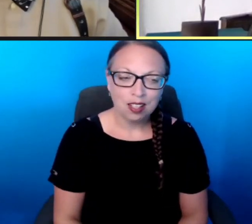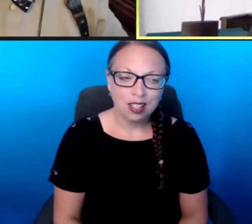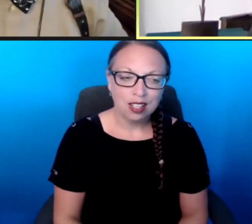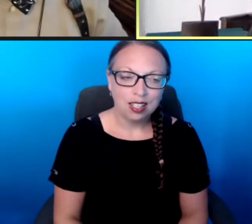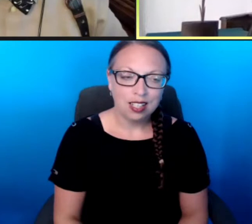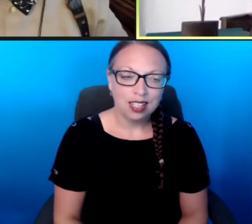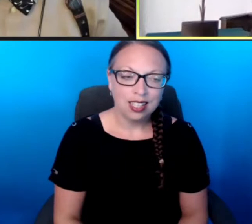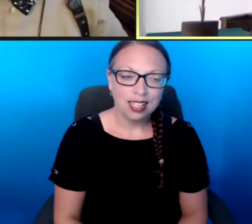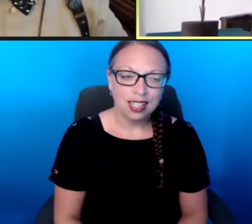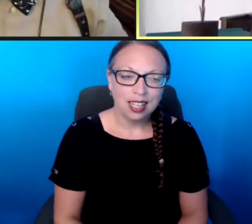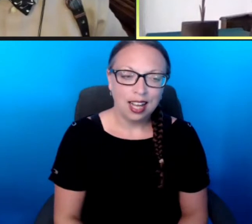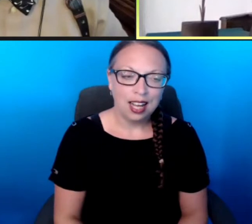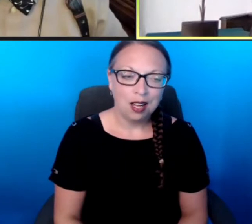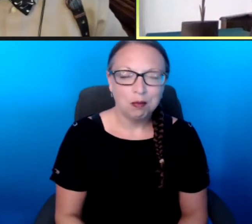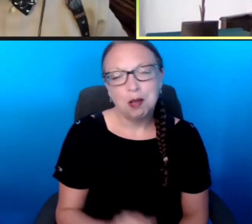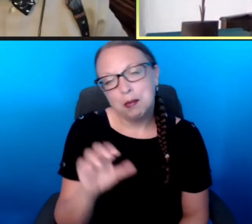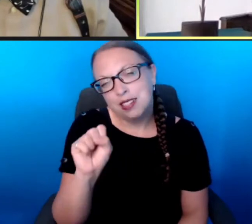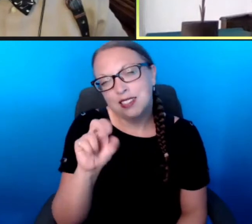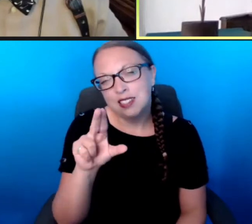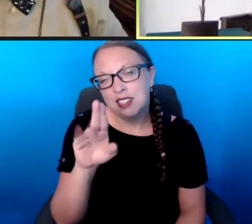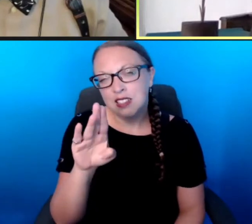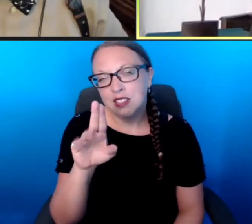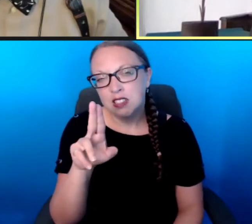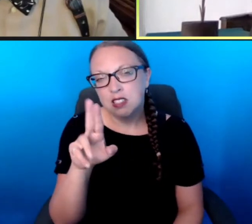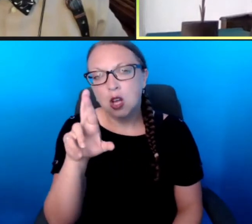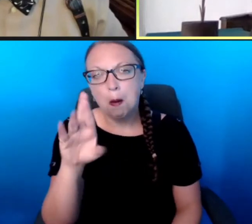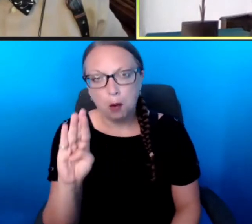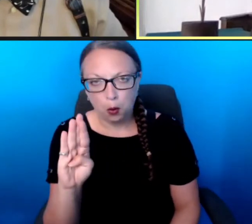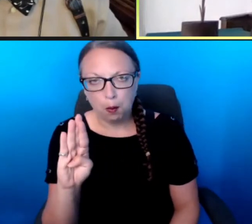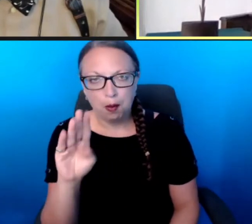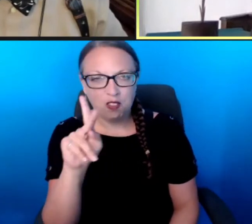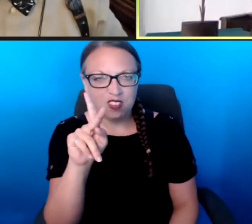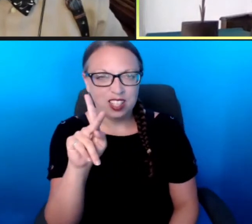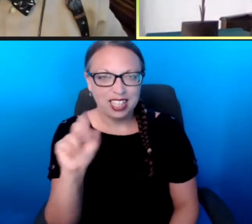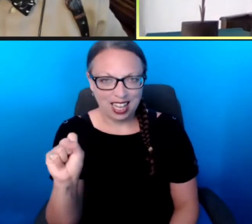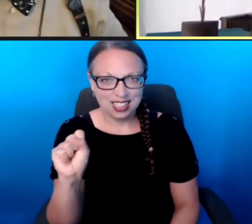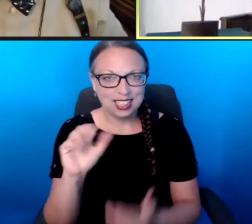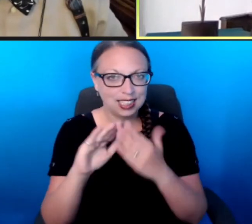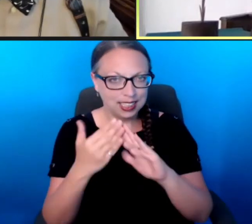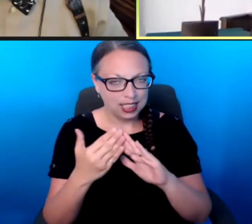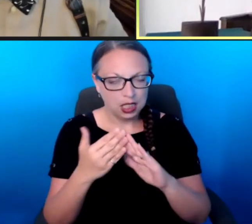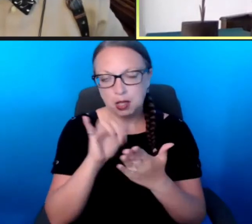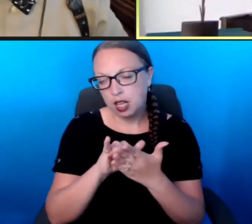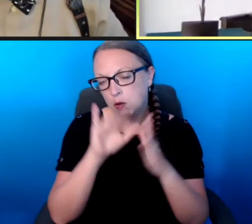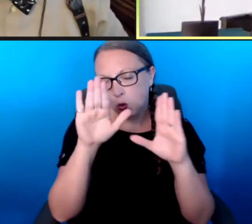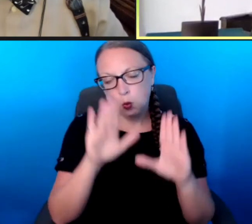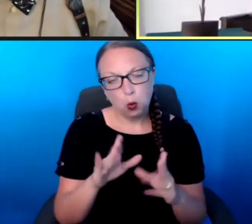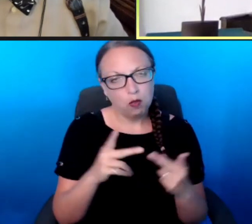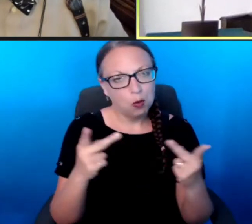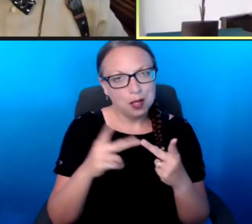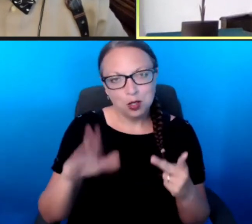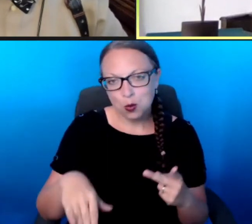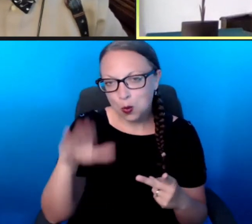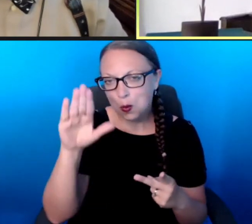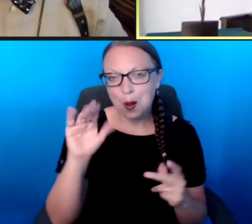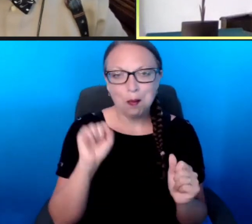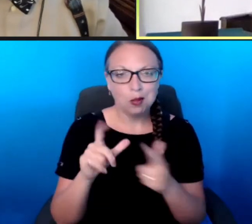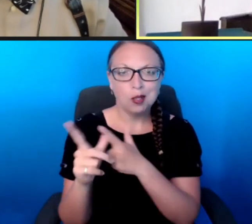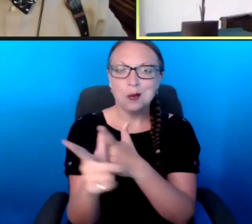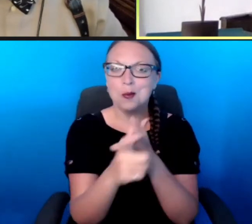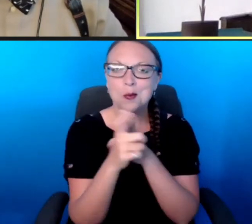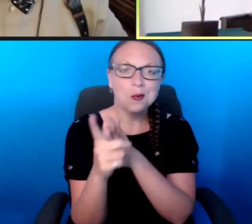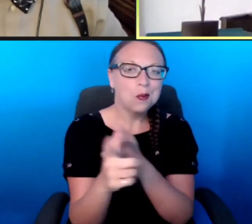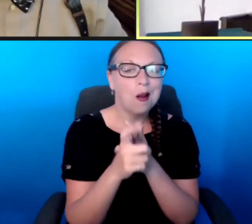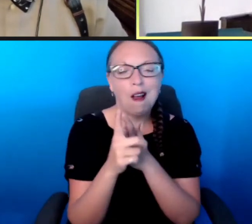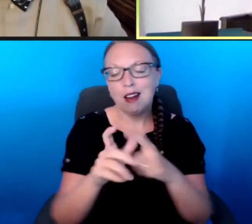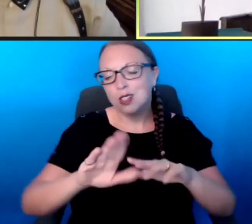it wasn't it's a suburb of Kansas City, but it was great growing up. I had the run of the place. You could explore, you could